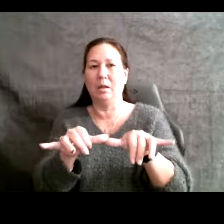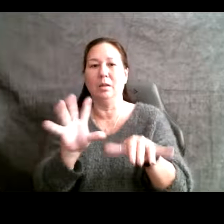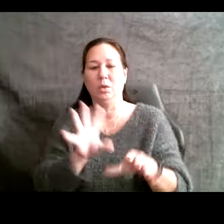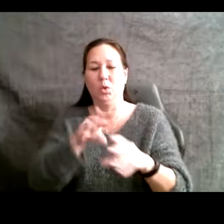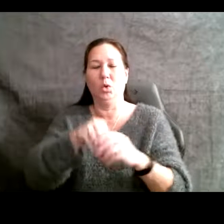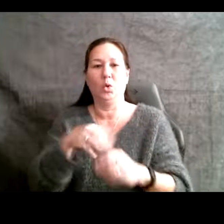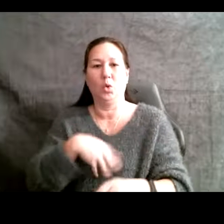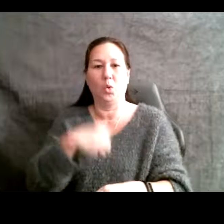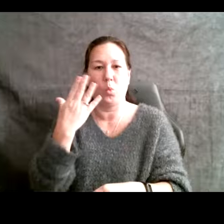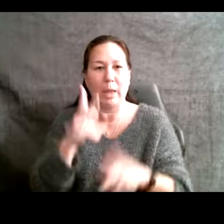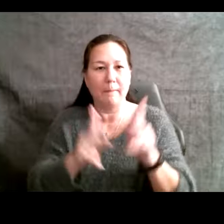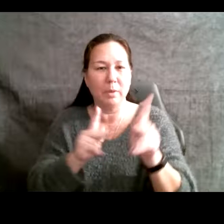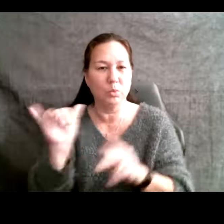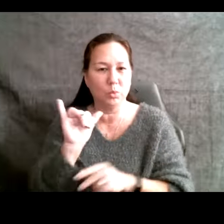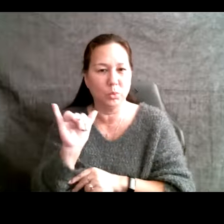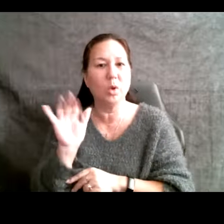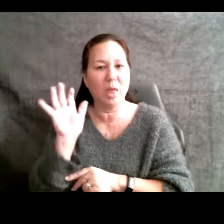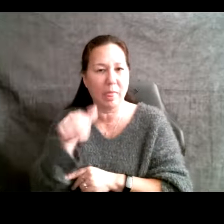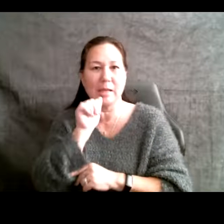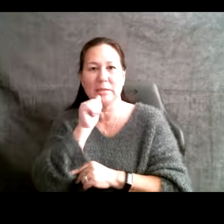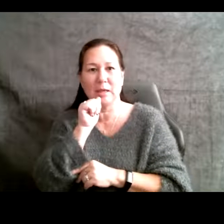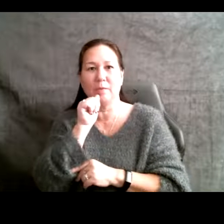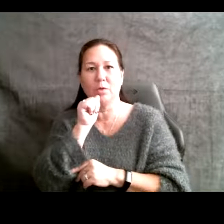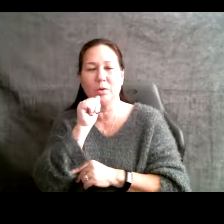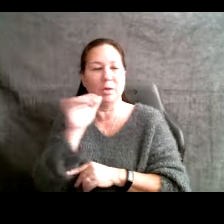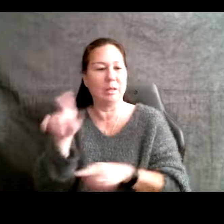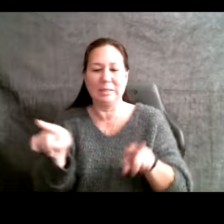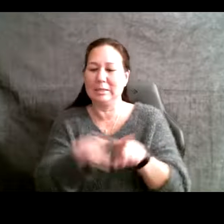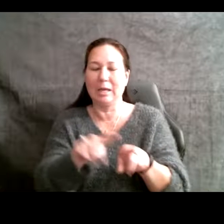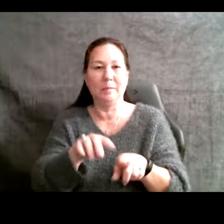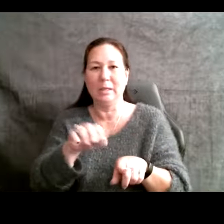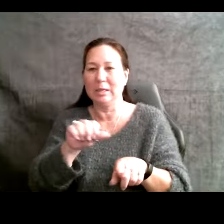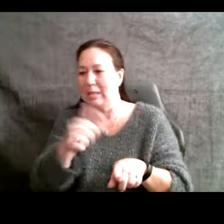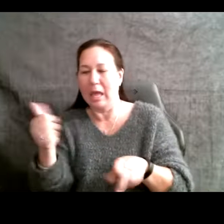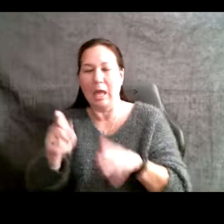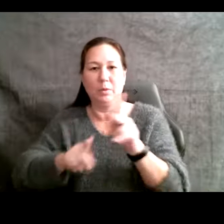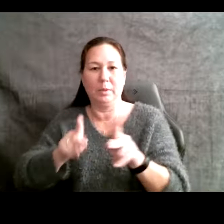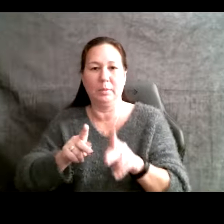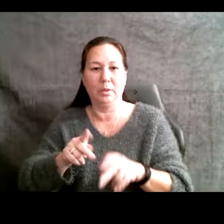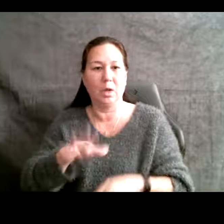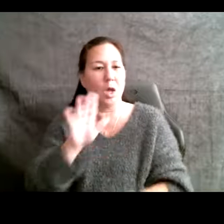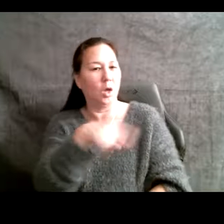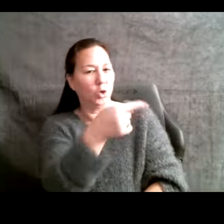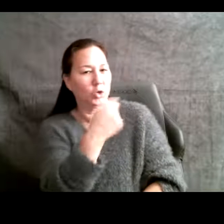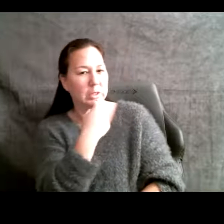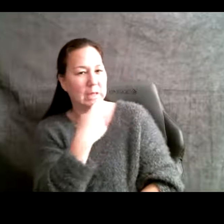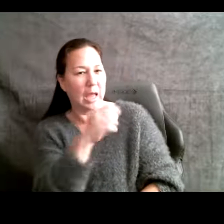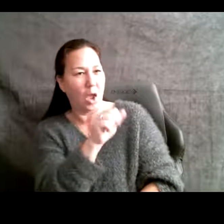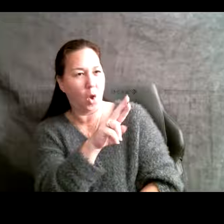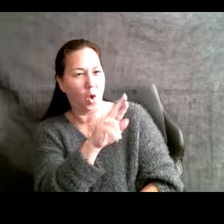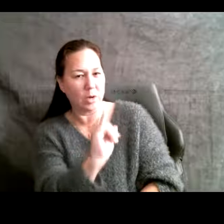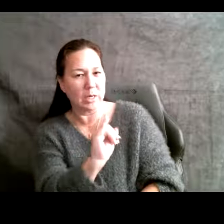that suffer just like everyone else. So Ari, you're saying that the minutes did not